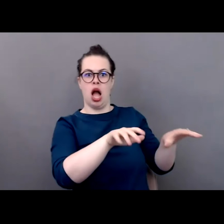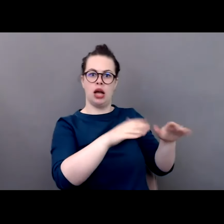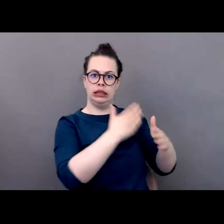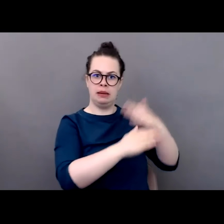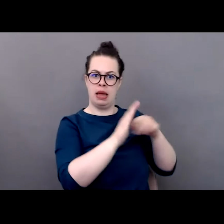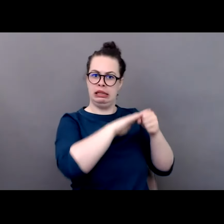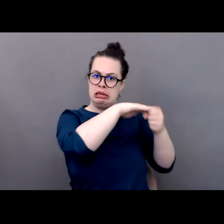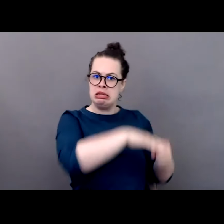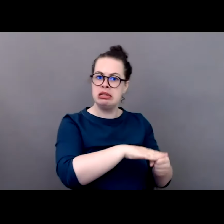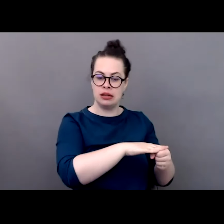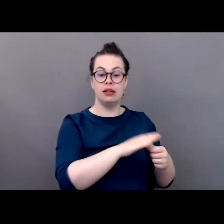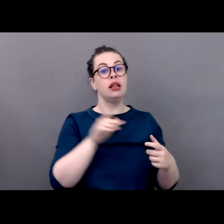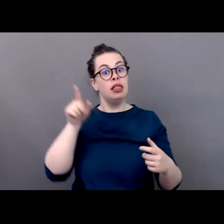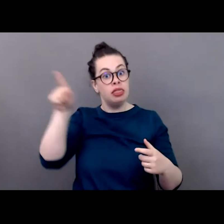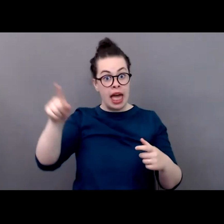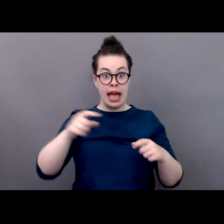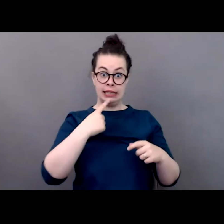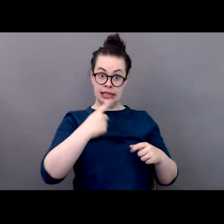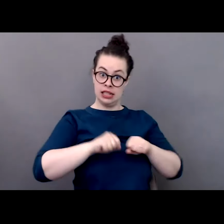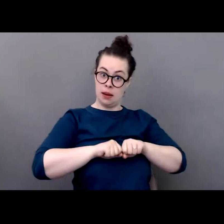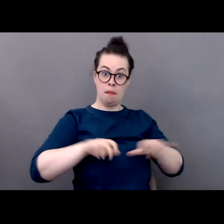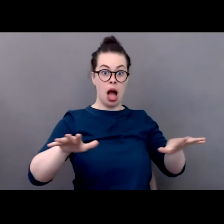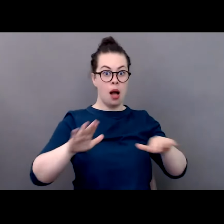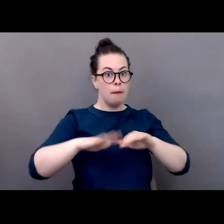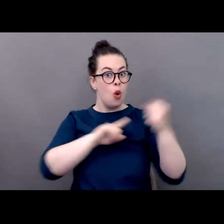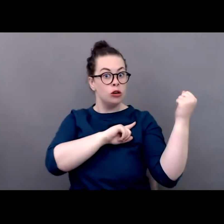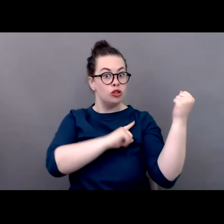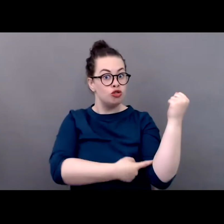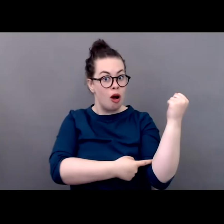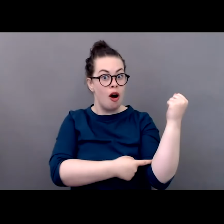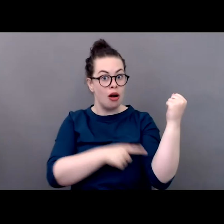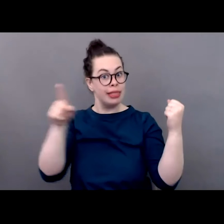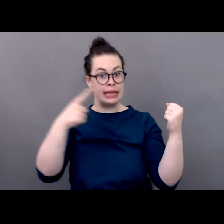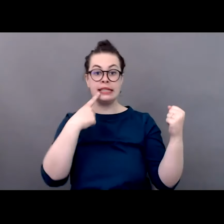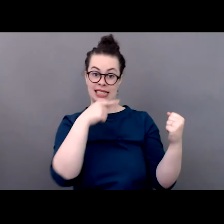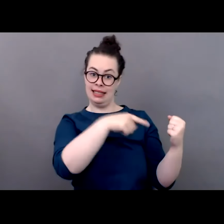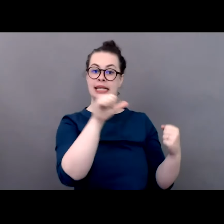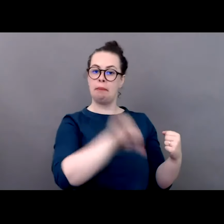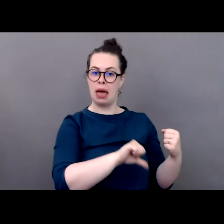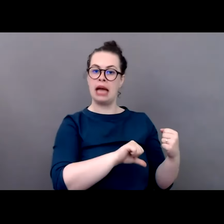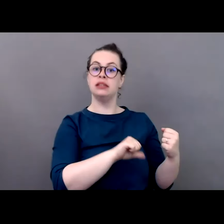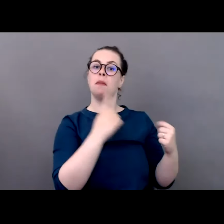by European states than the European Court's decision, which is rare. The European Court is a very authoritative body.